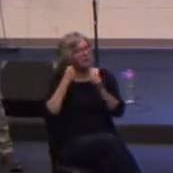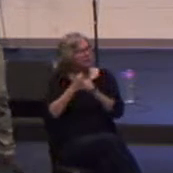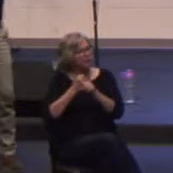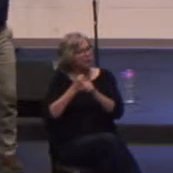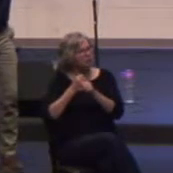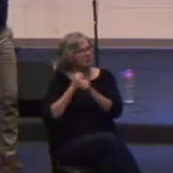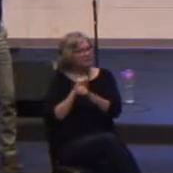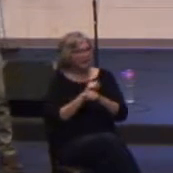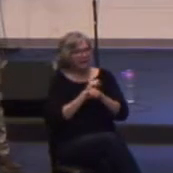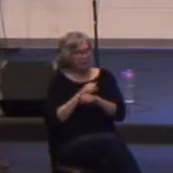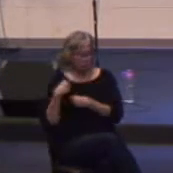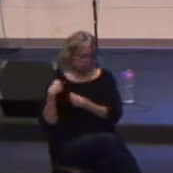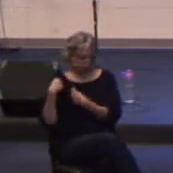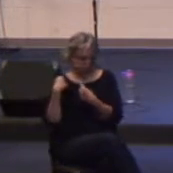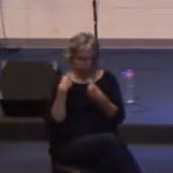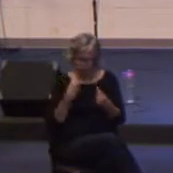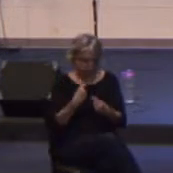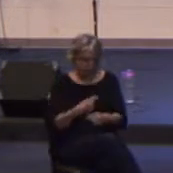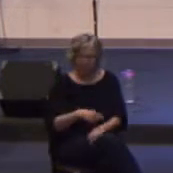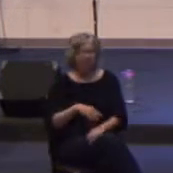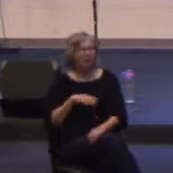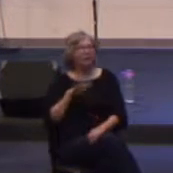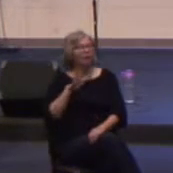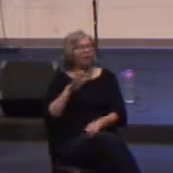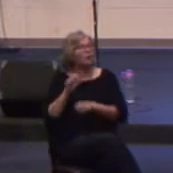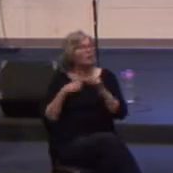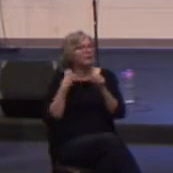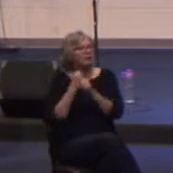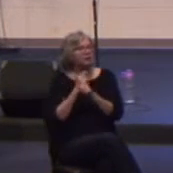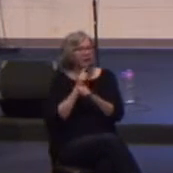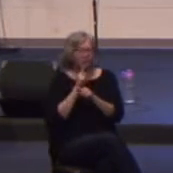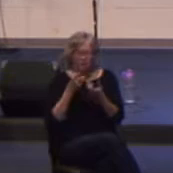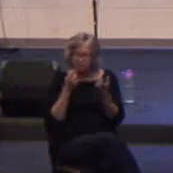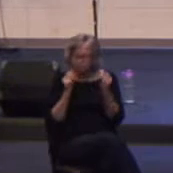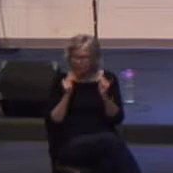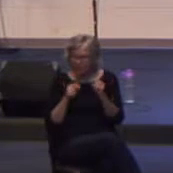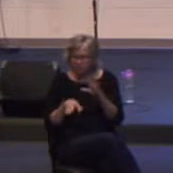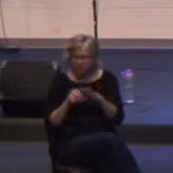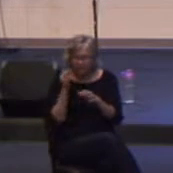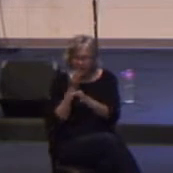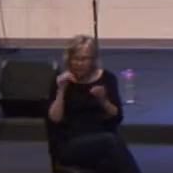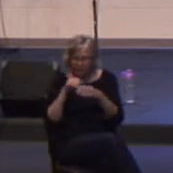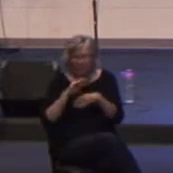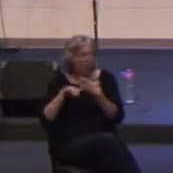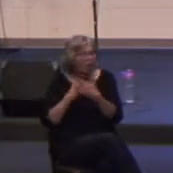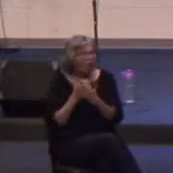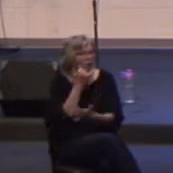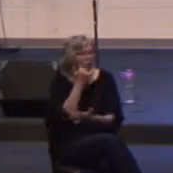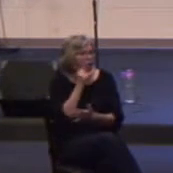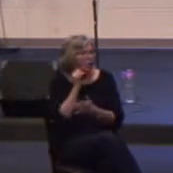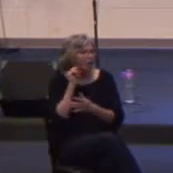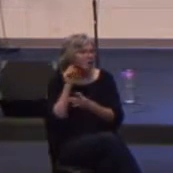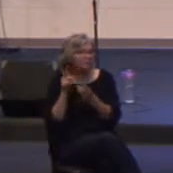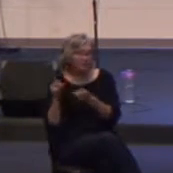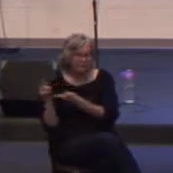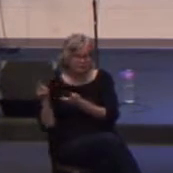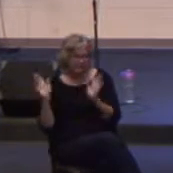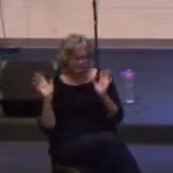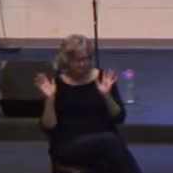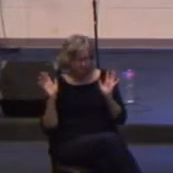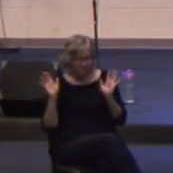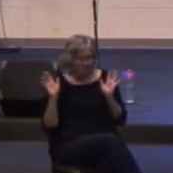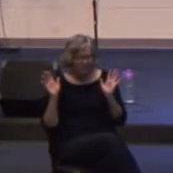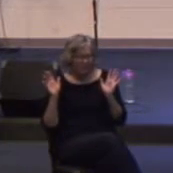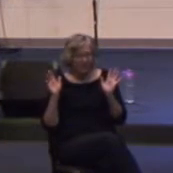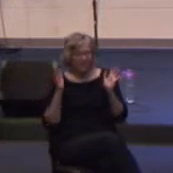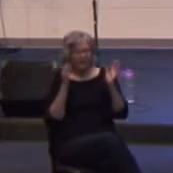end of 400 years of looking in all the wrong places. And as we know, simply making one decision